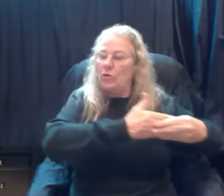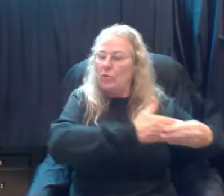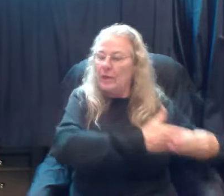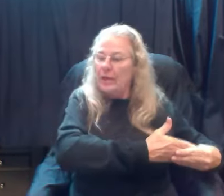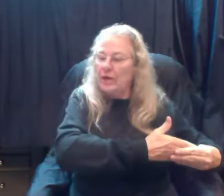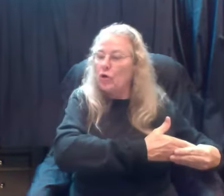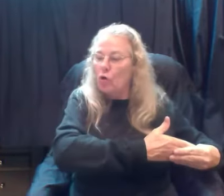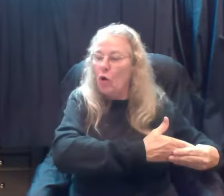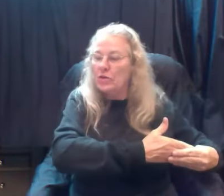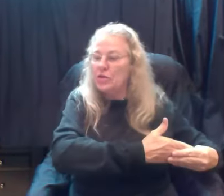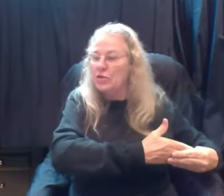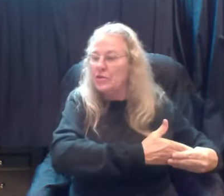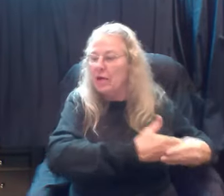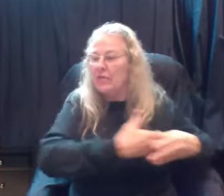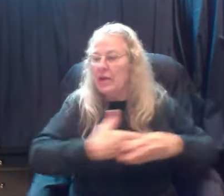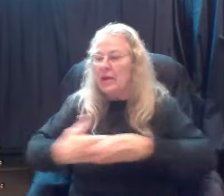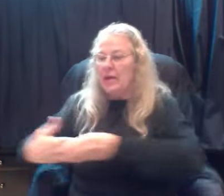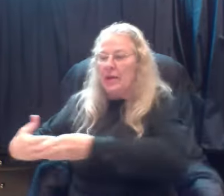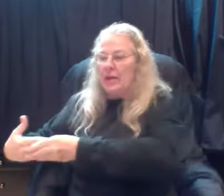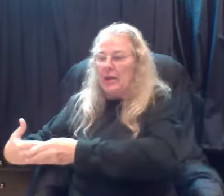lead it across yourself. Led.